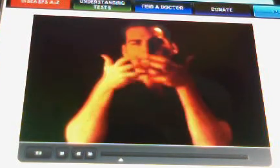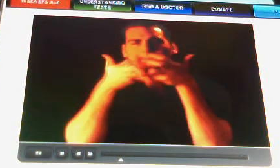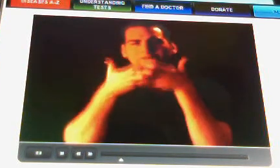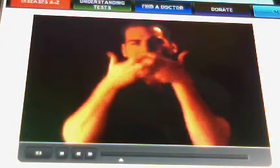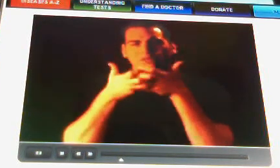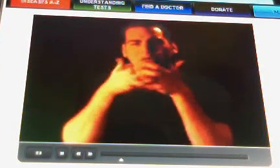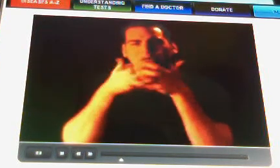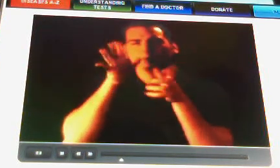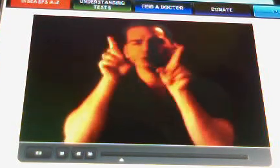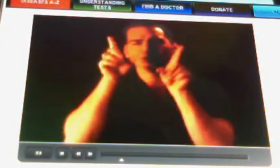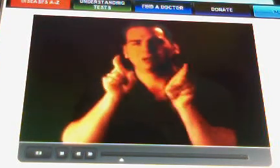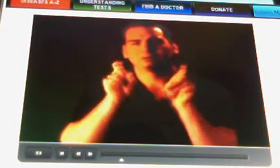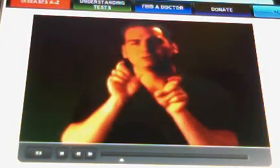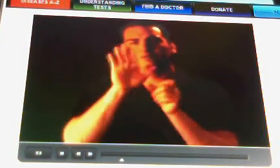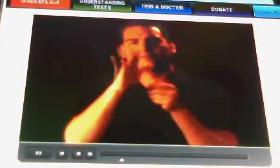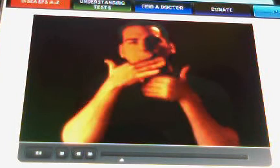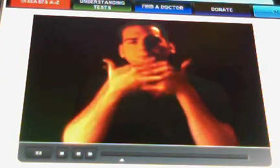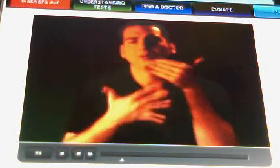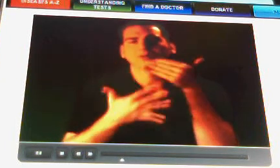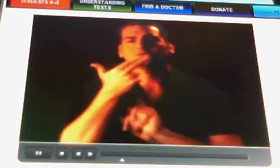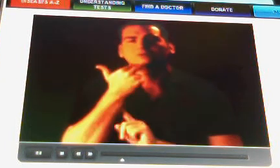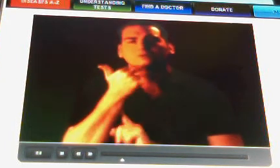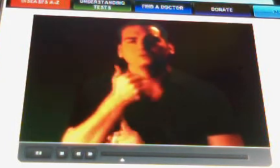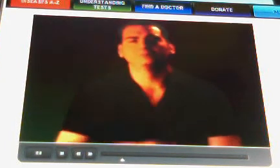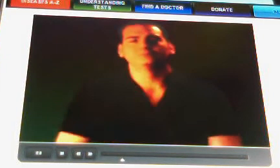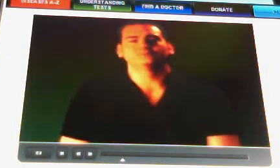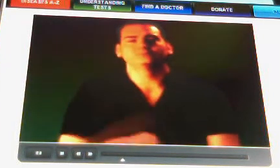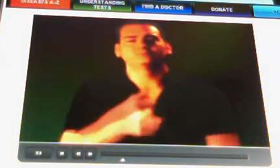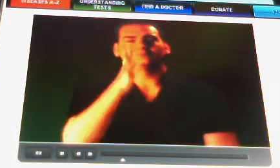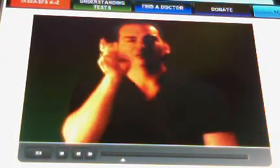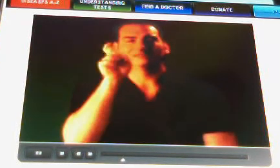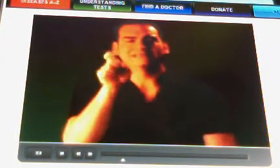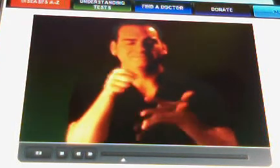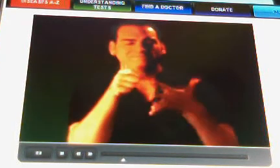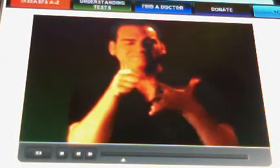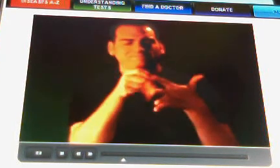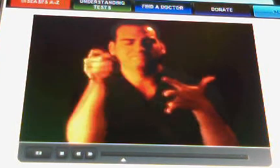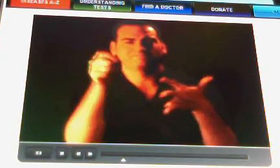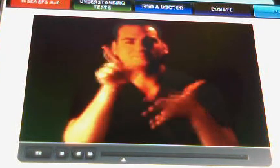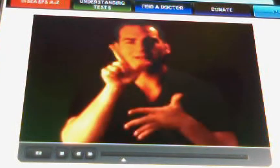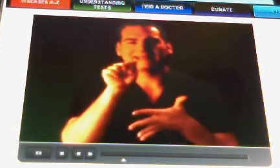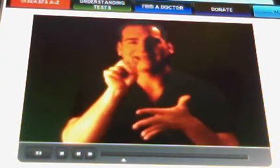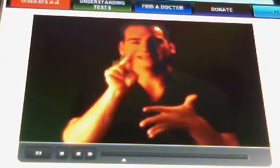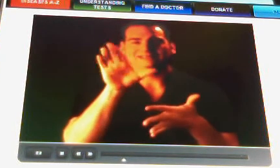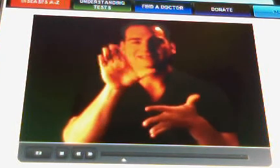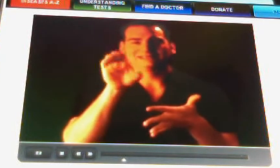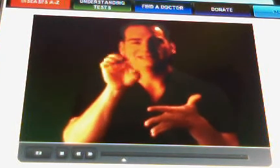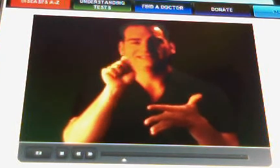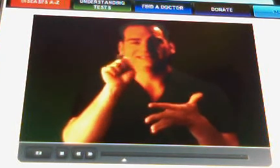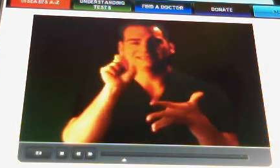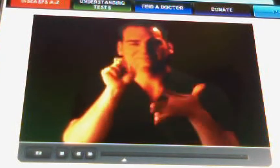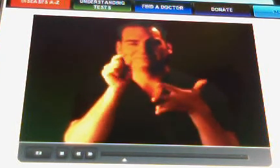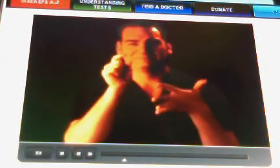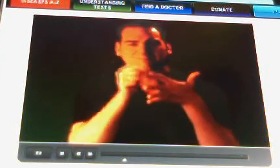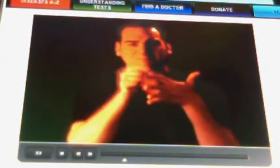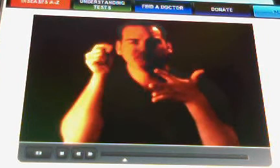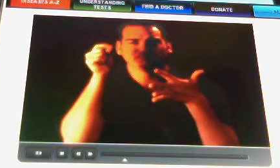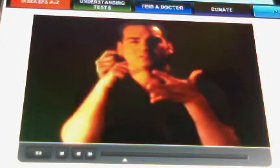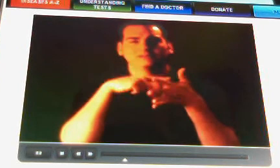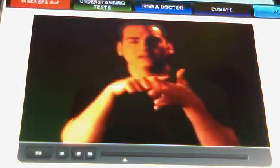Using a paper strip and testing it in a machine that can measure the blood sugar